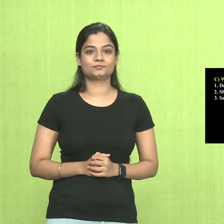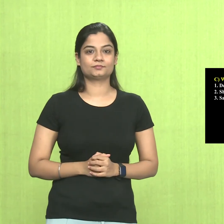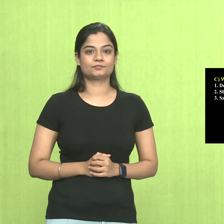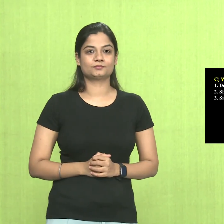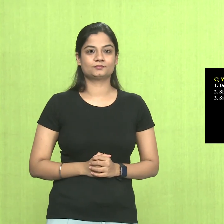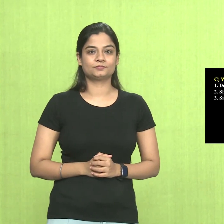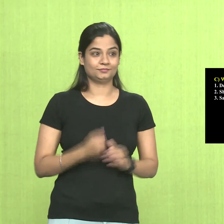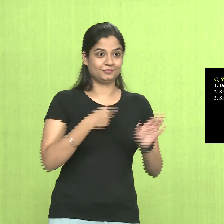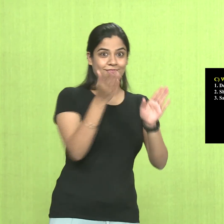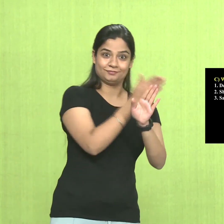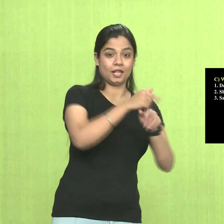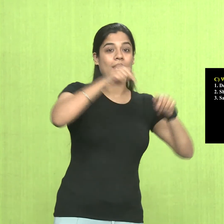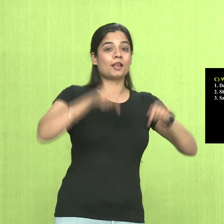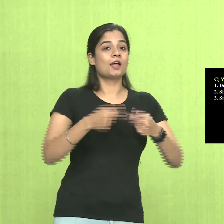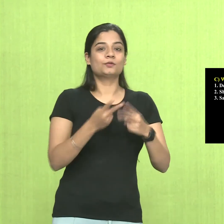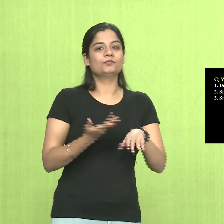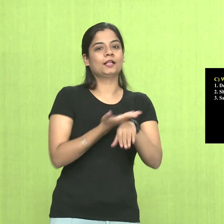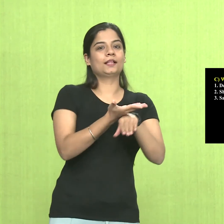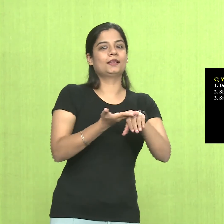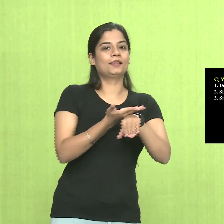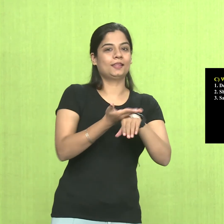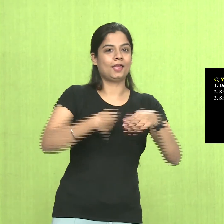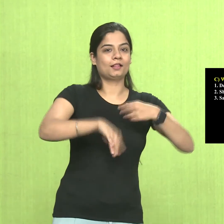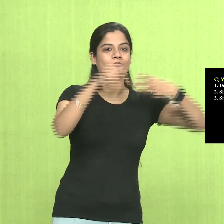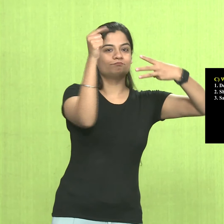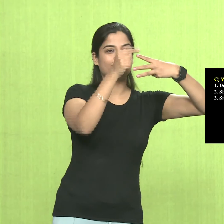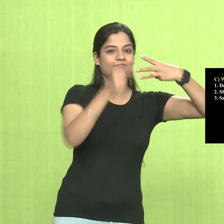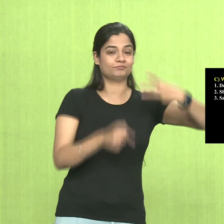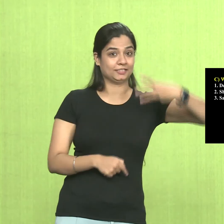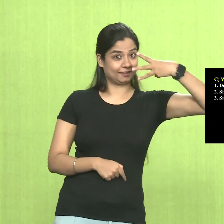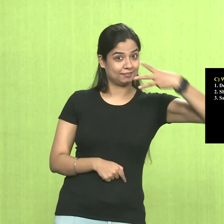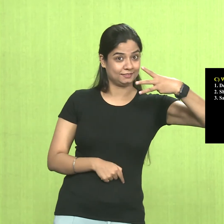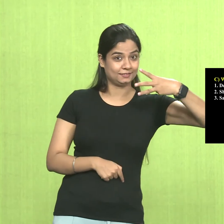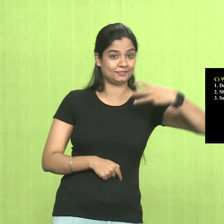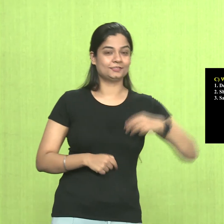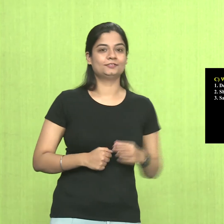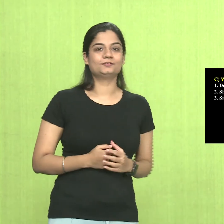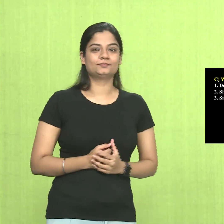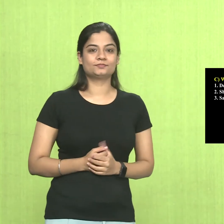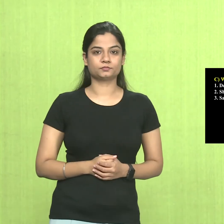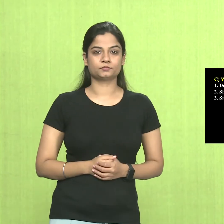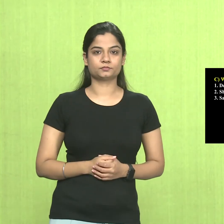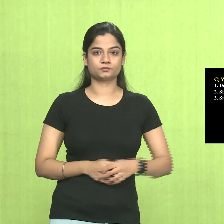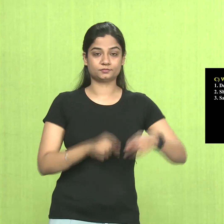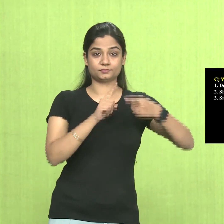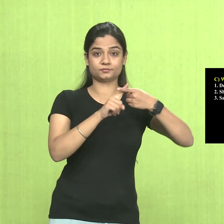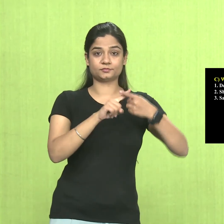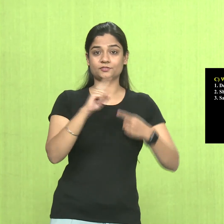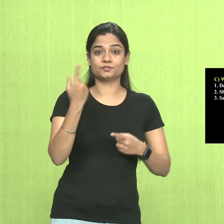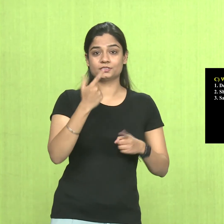now the next category, with fats. 3 kind of foods can be prepared. The